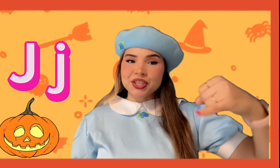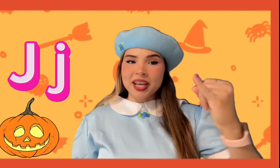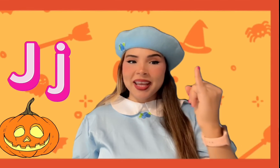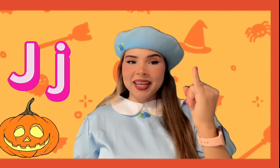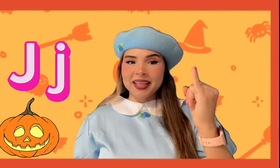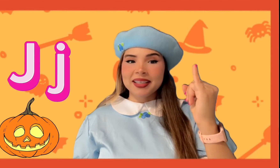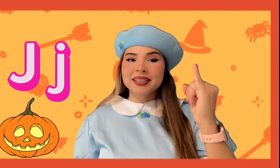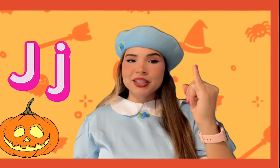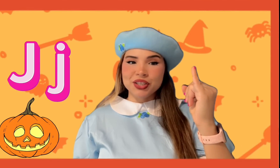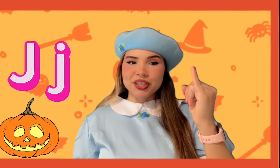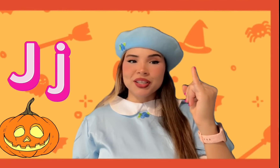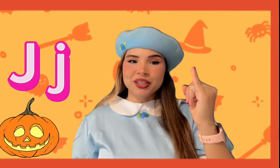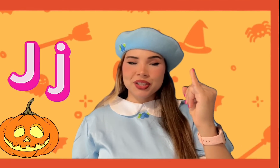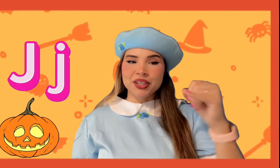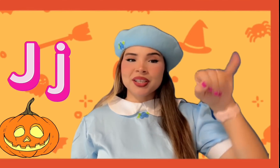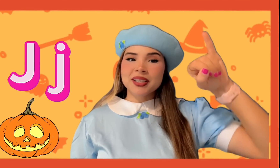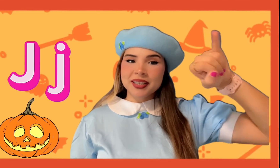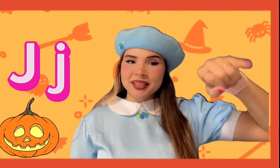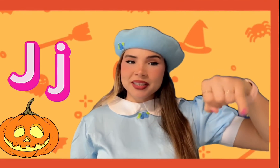J, J.